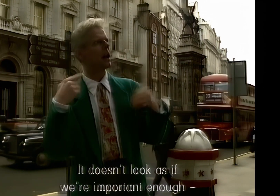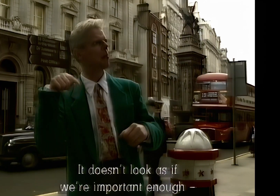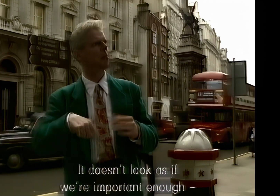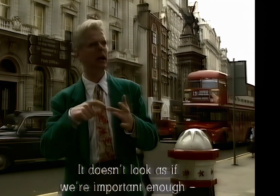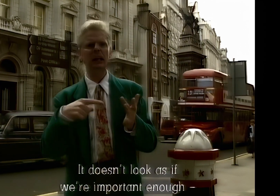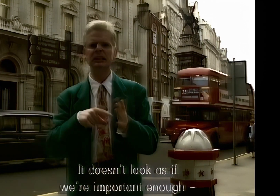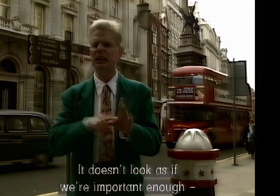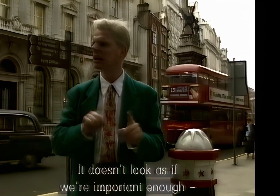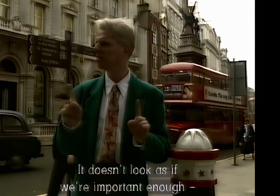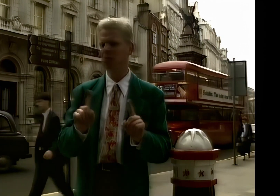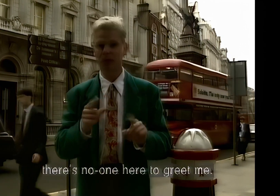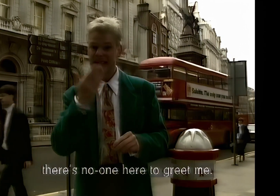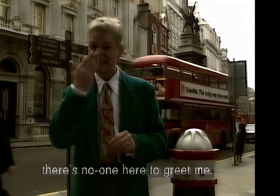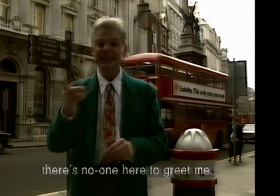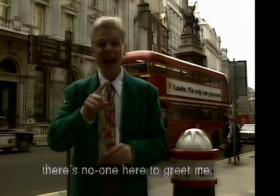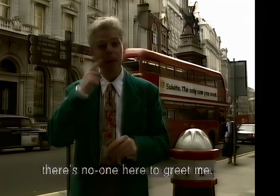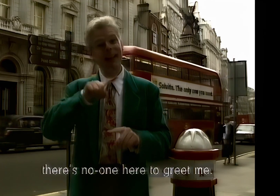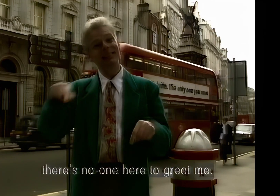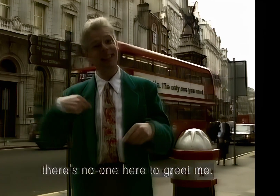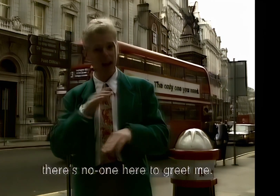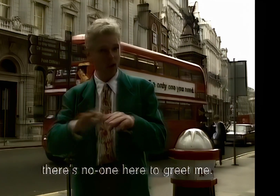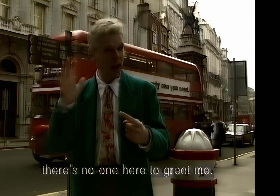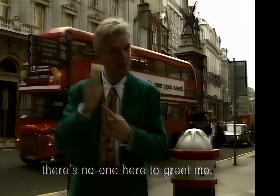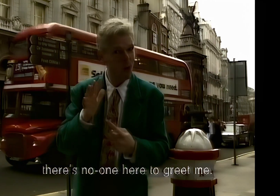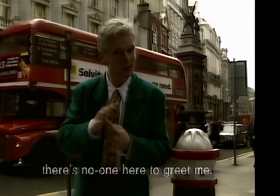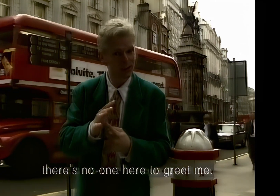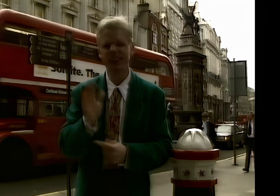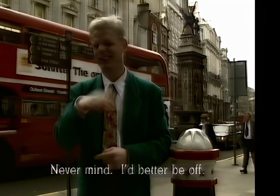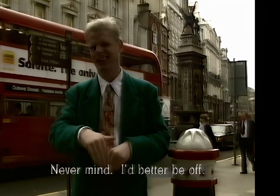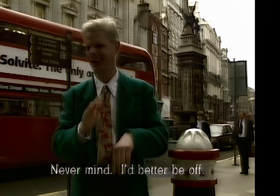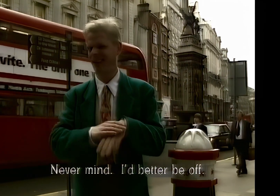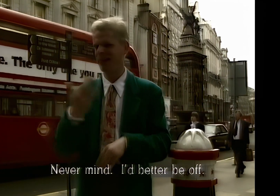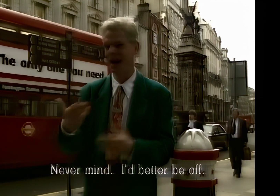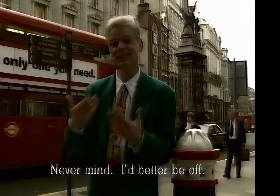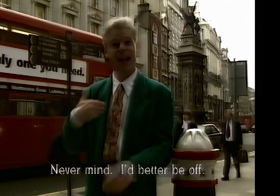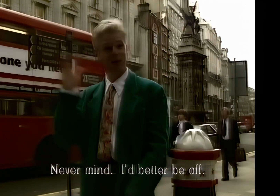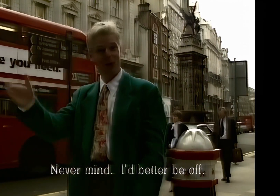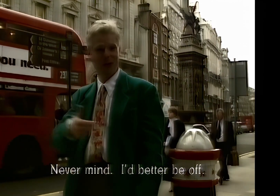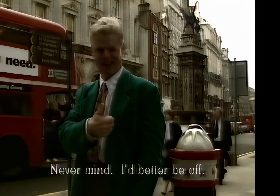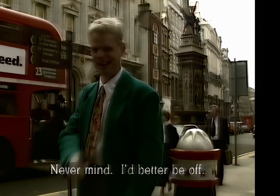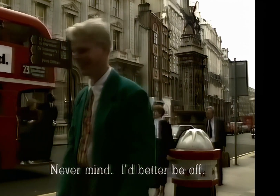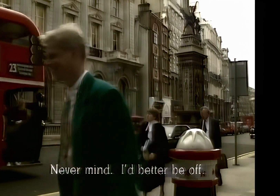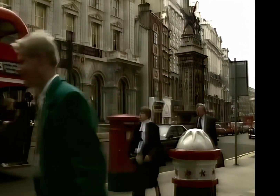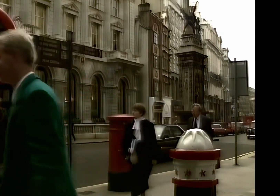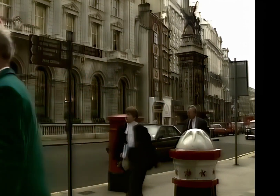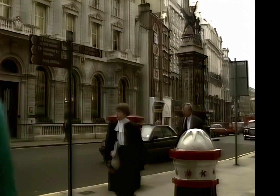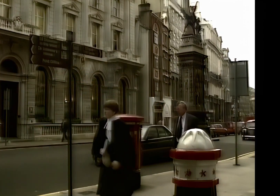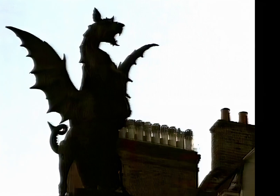Well, it doesn't look as if we're important enough. There's no one here to greet me. Well, never mind. I suppose I'd better be off.